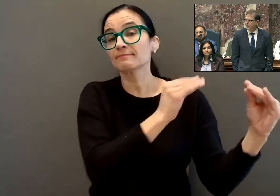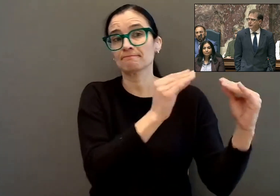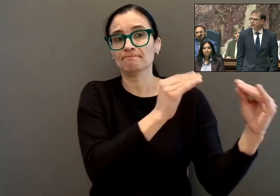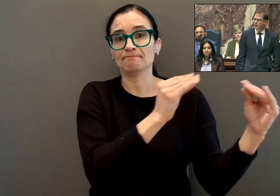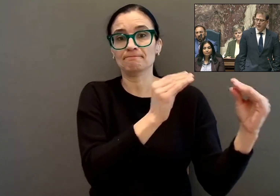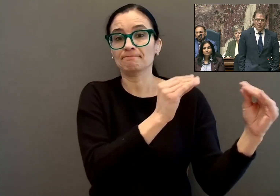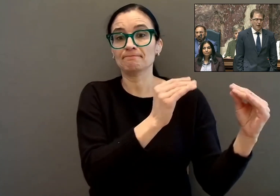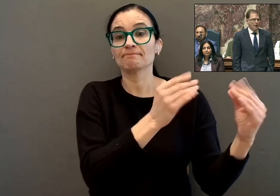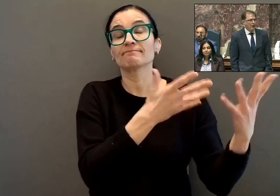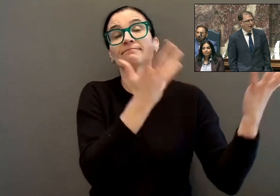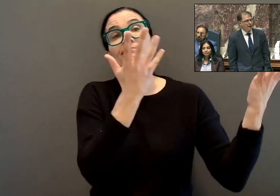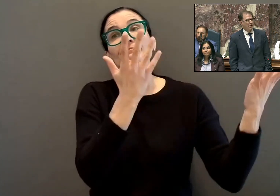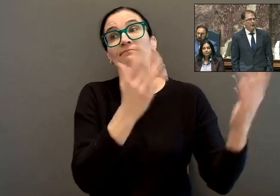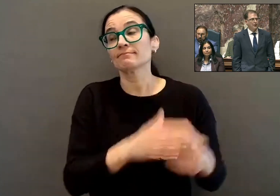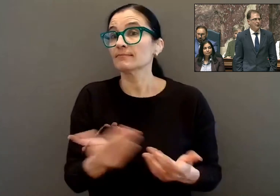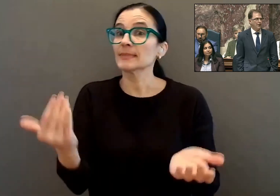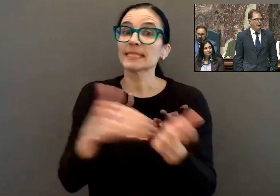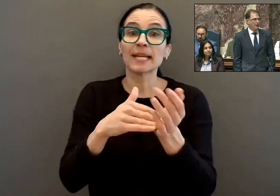Honourable Speaker.